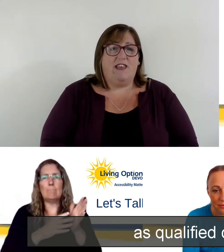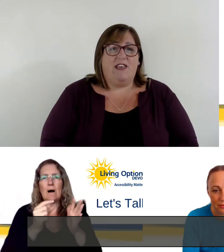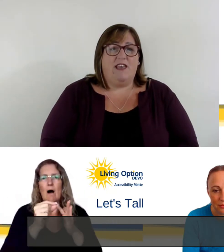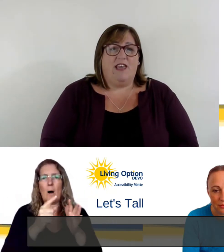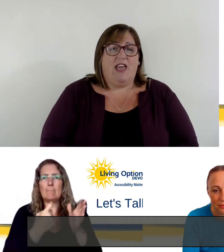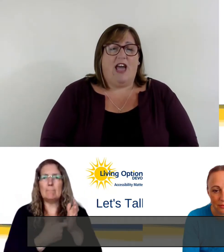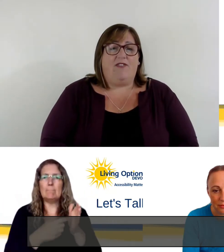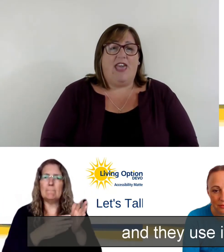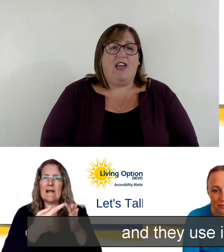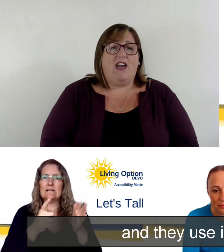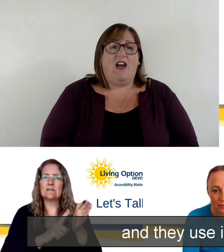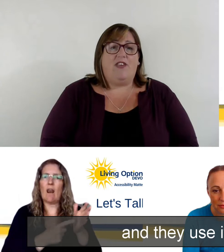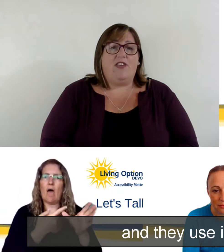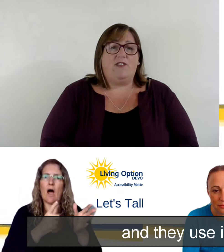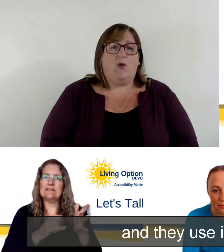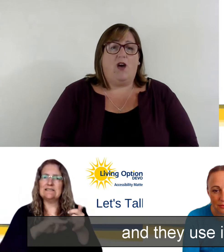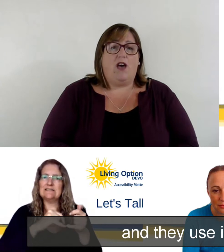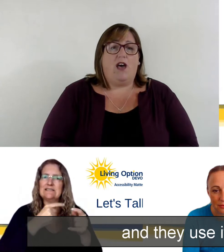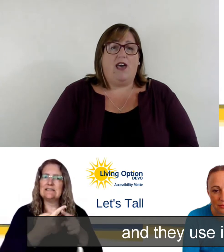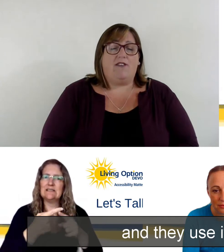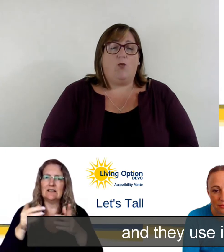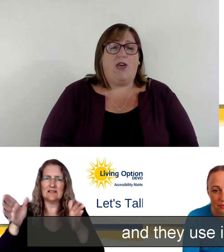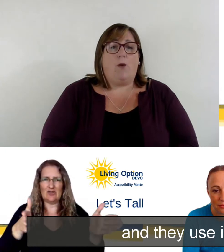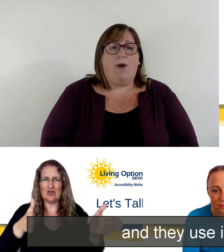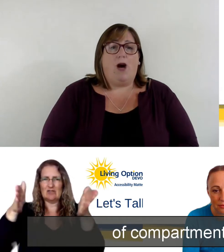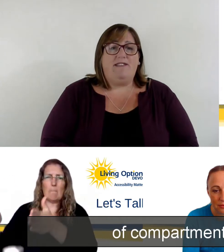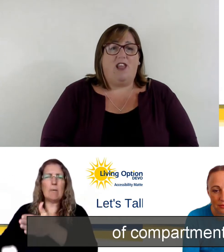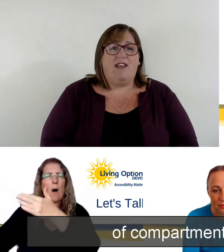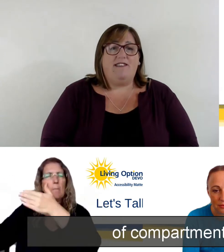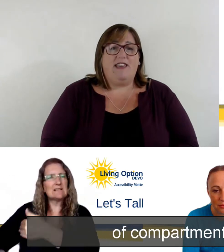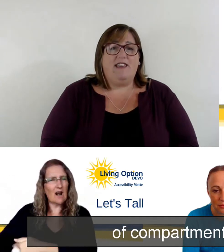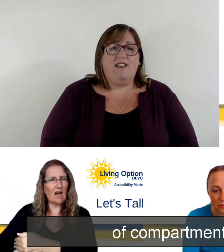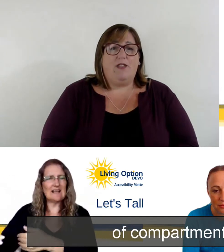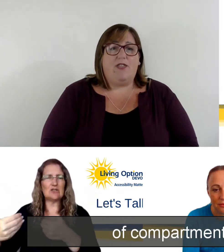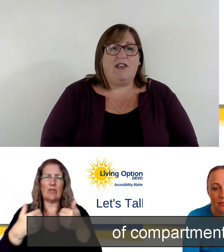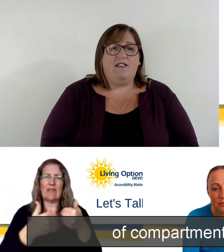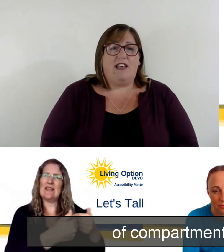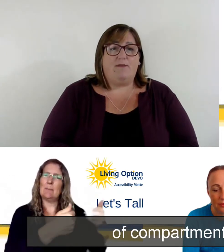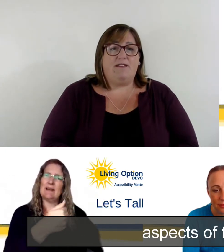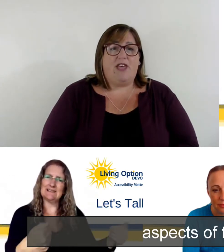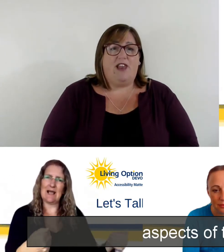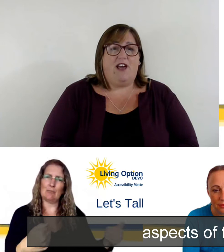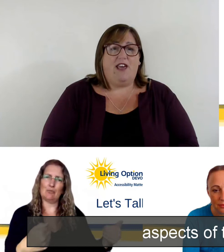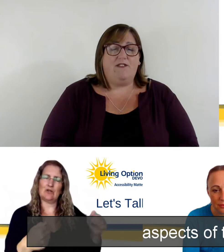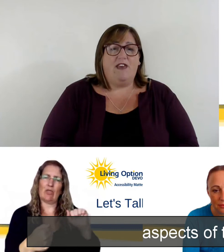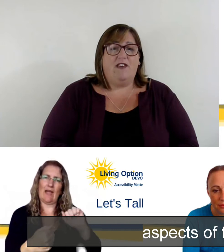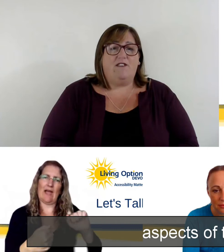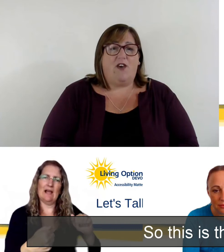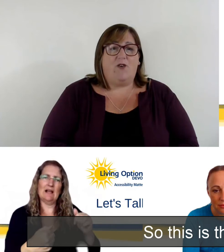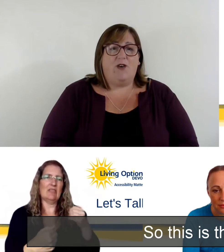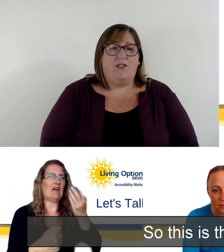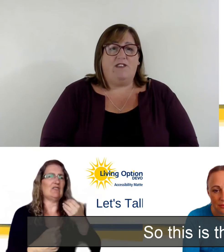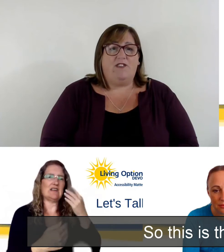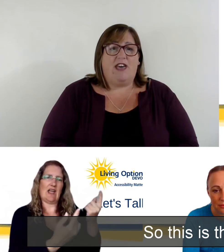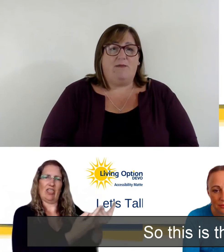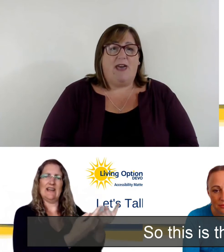counsellors, and they use it as a way of compartmentalising things, aspects of their lives.